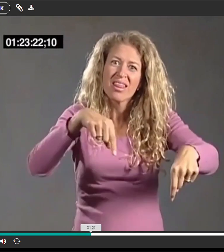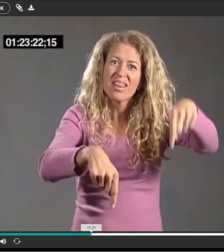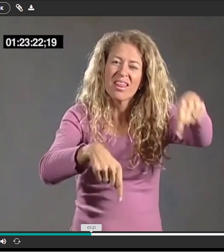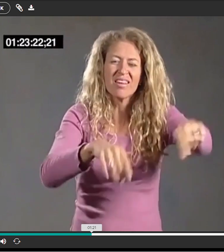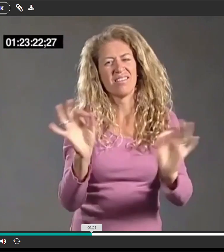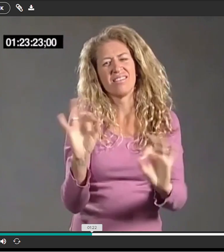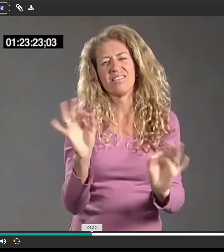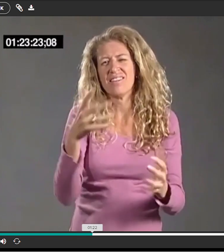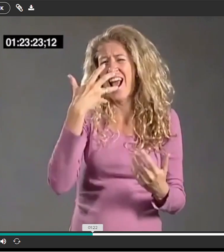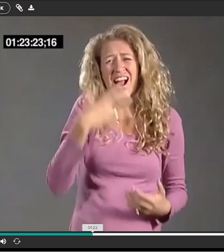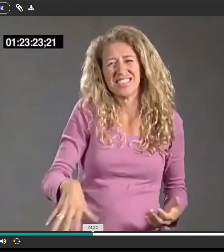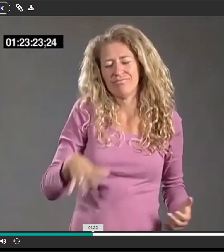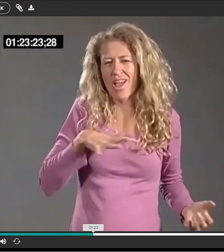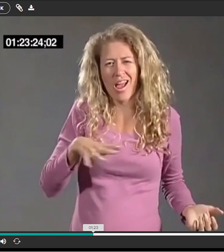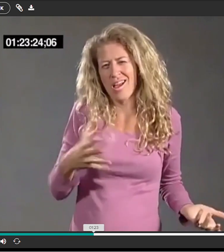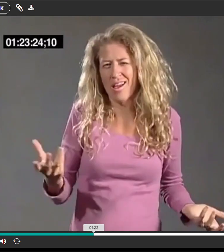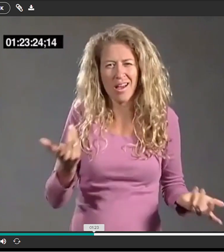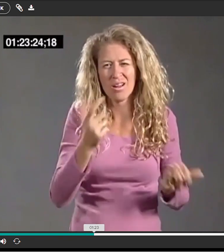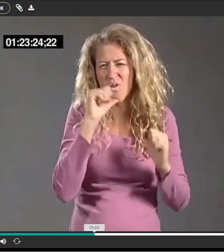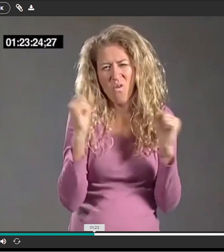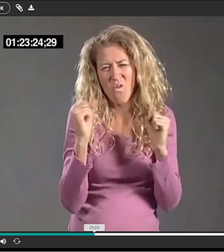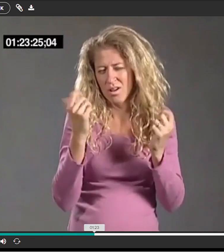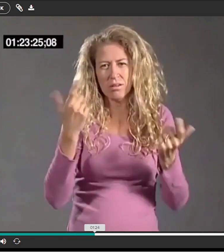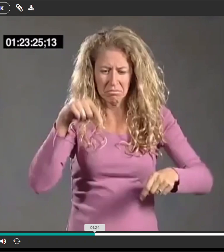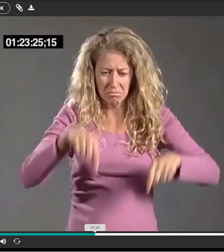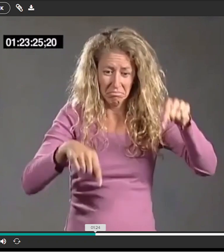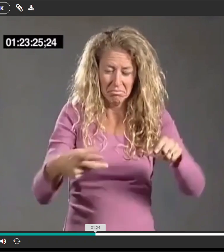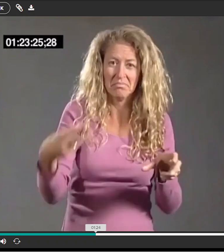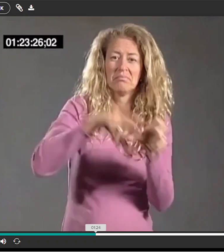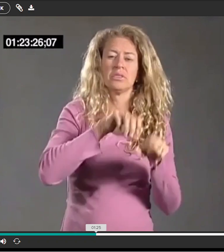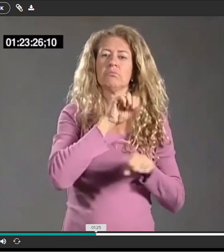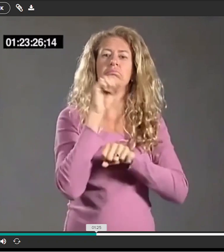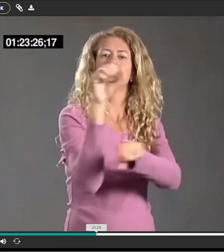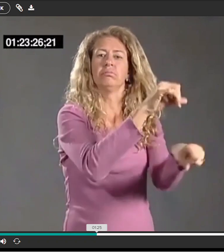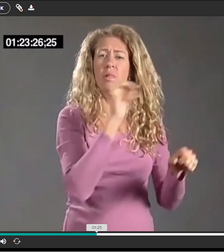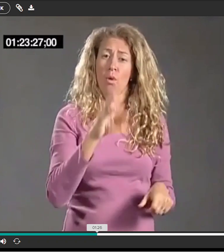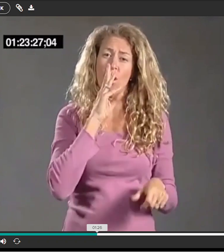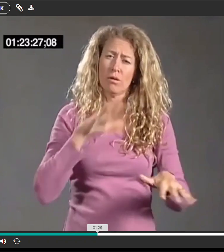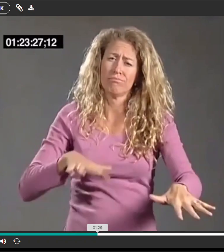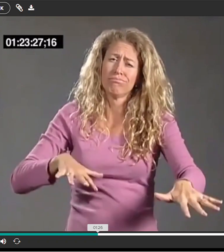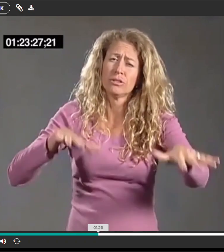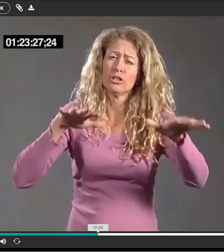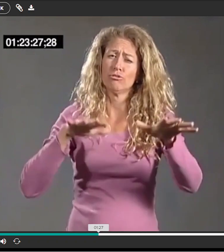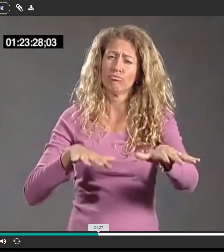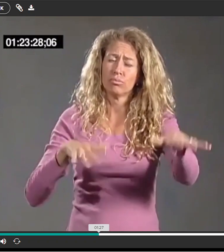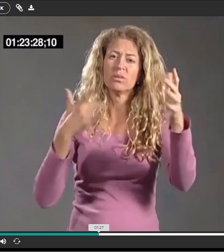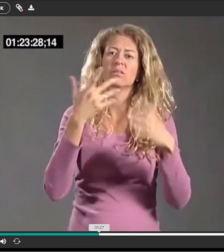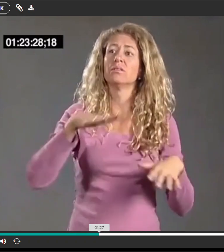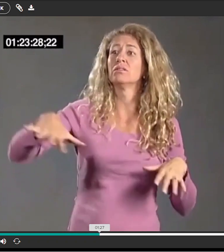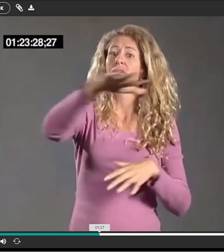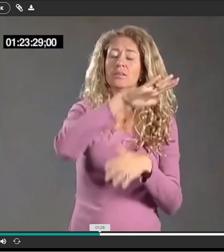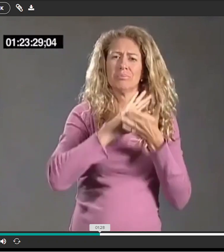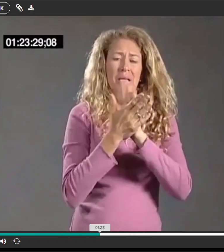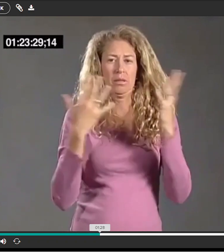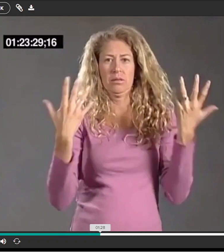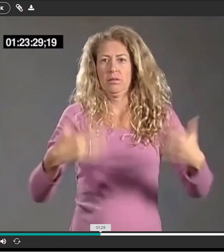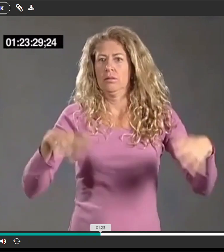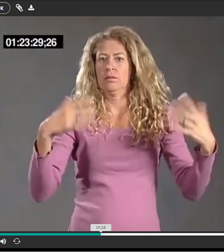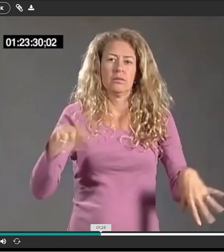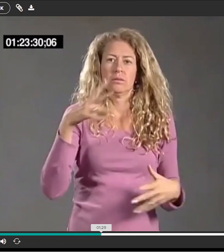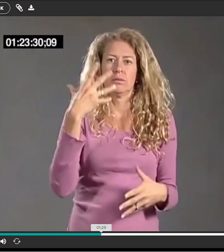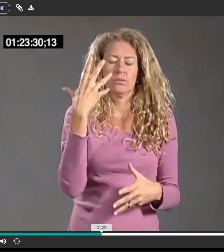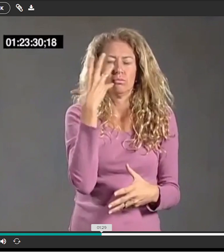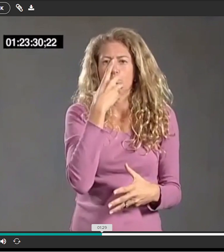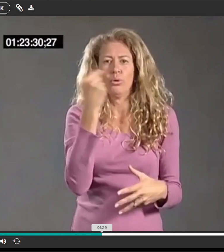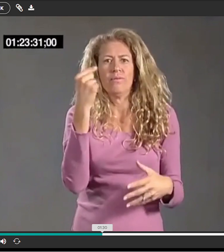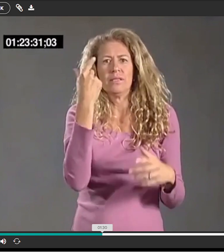But it's to the point where you can still drive on it and walk through it. It's fine. It's not going to be so deep that you sink or anything. But that's